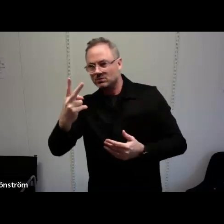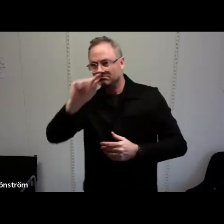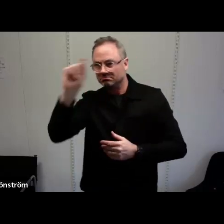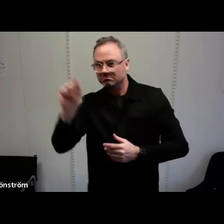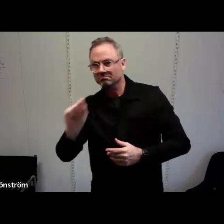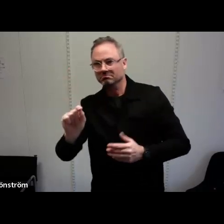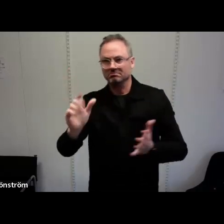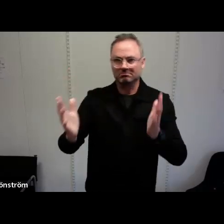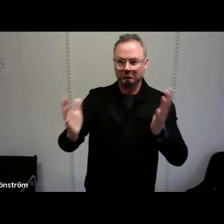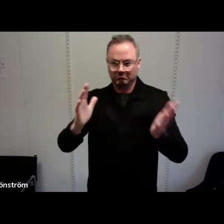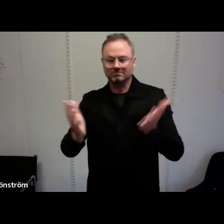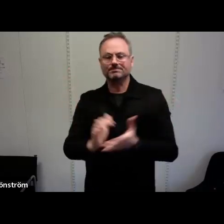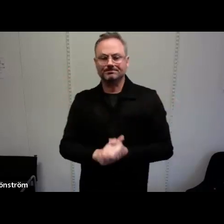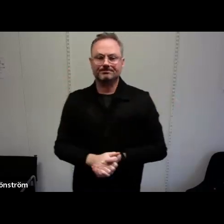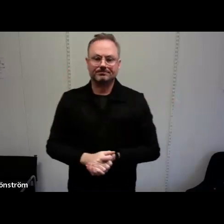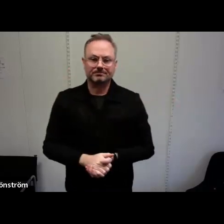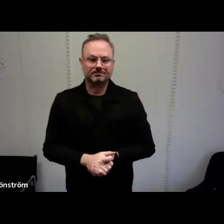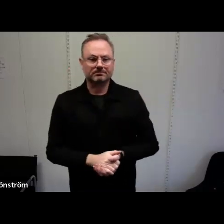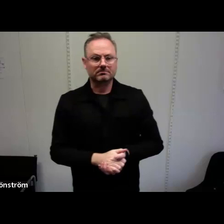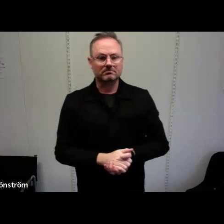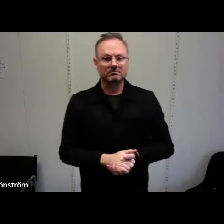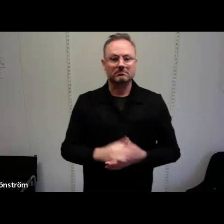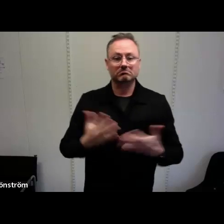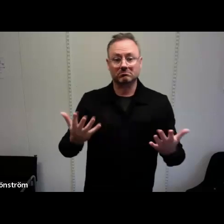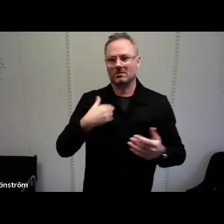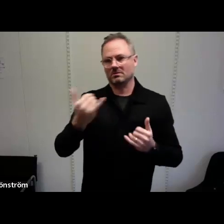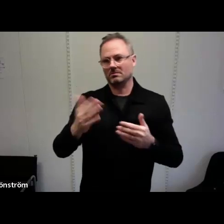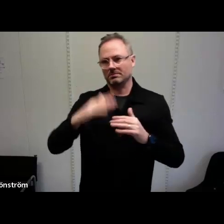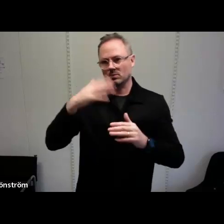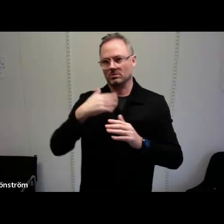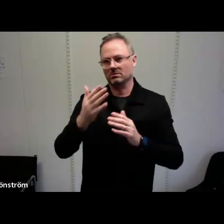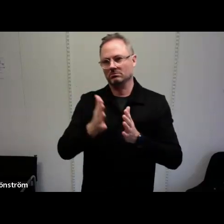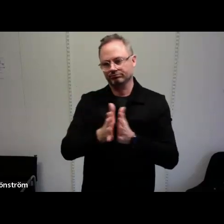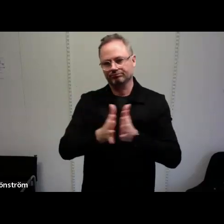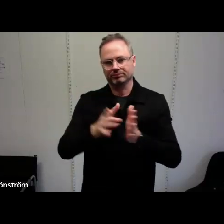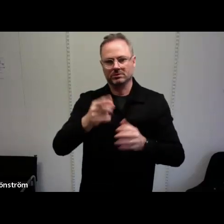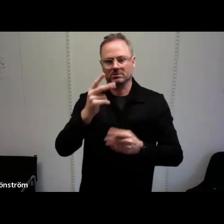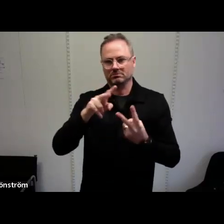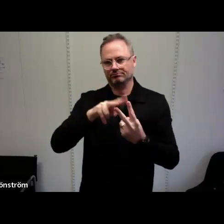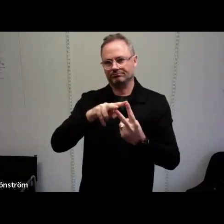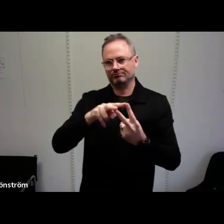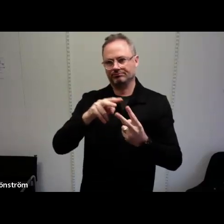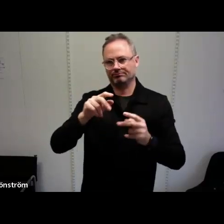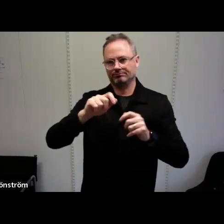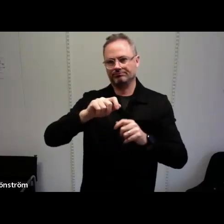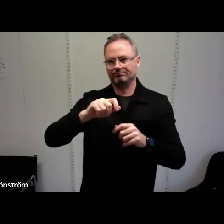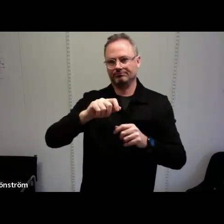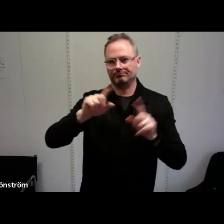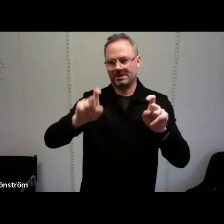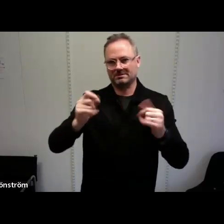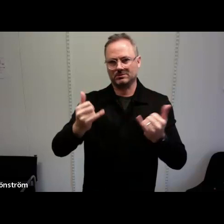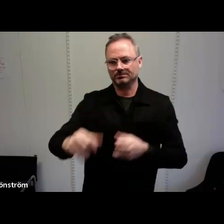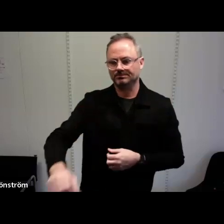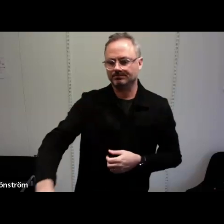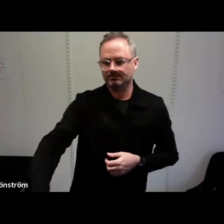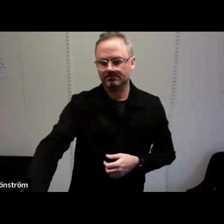So we're kind of curious about how that comparison is going to work, right? That's what we've been wanting to sort